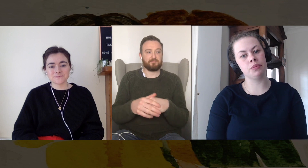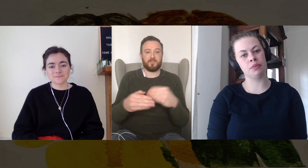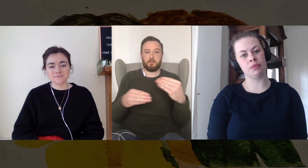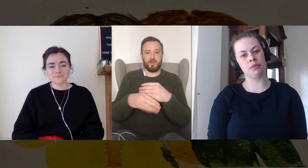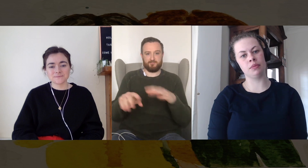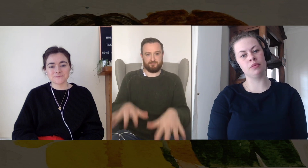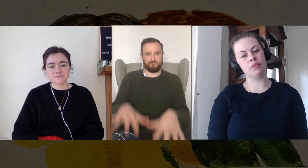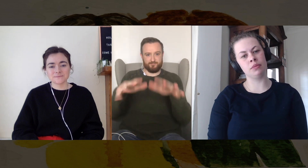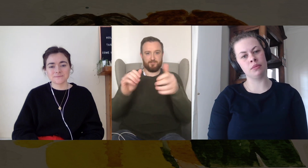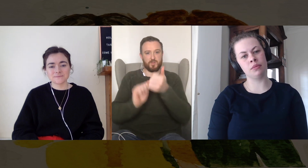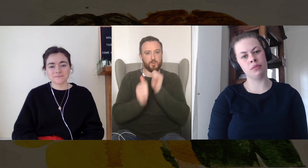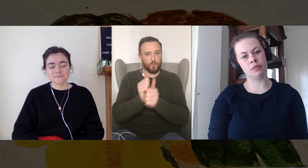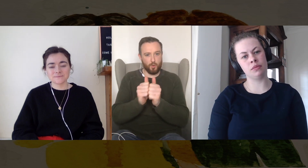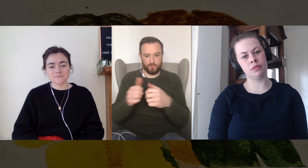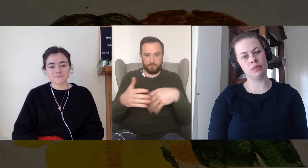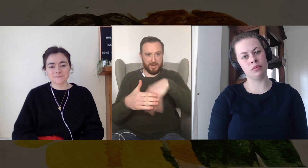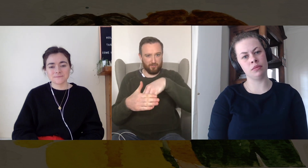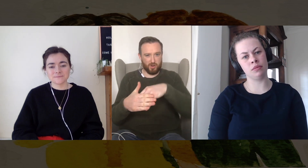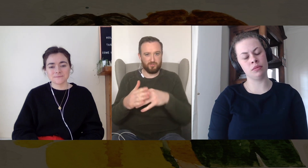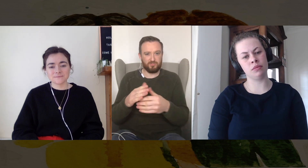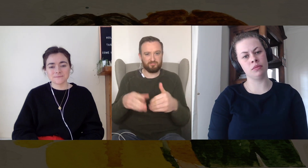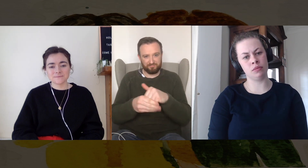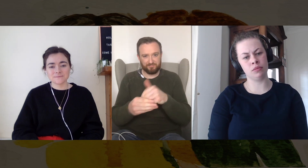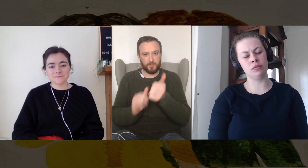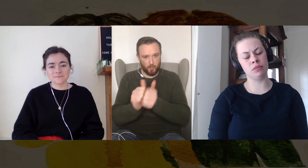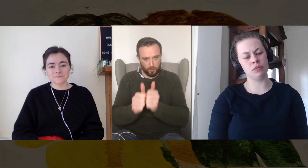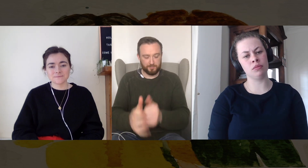I think it was to do with my own background,